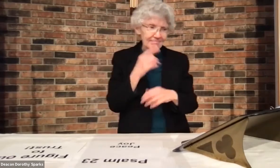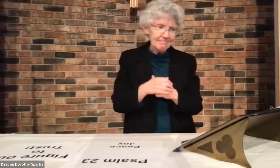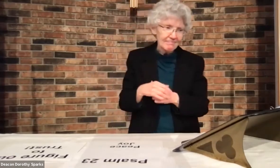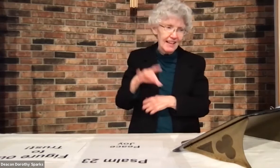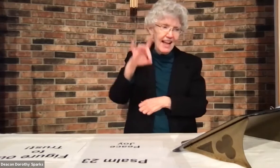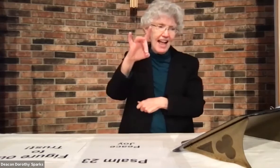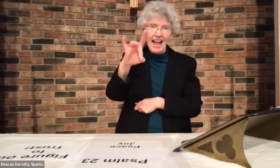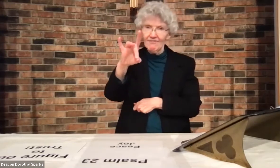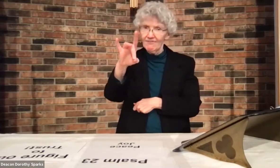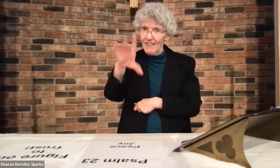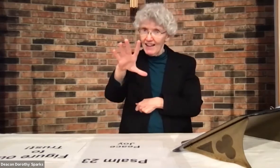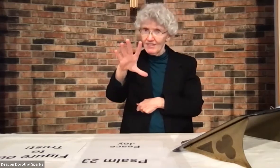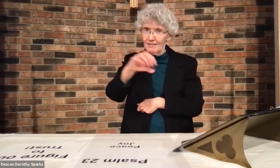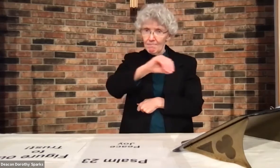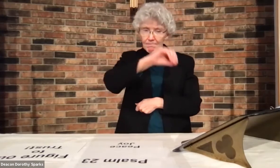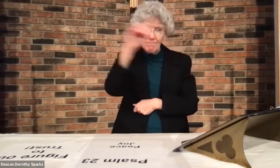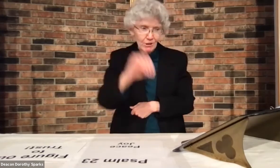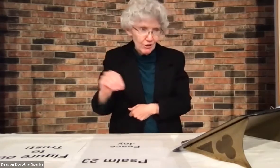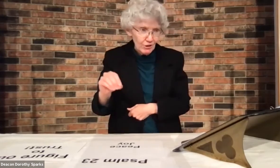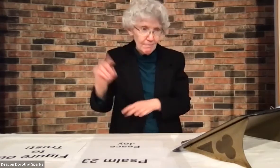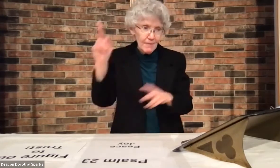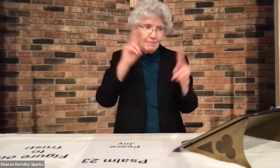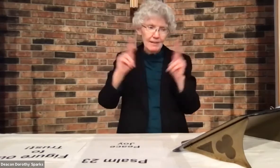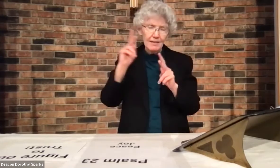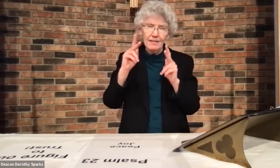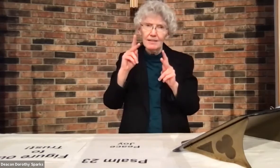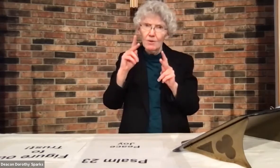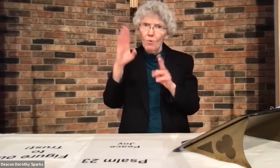brain. And this psychologist said,